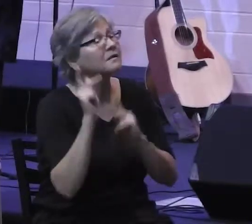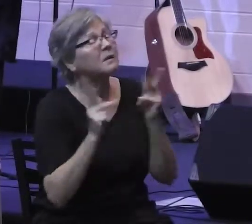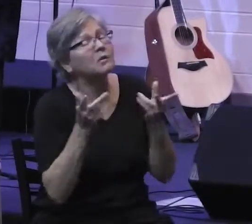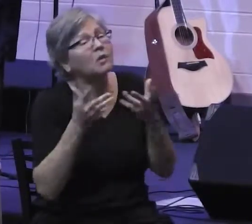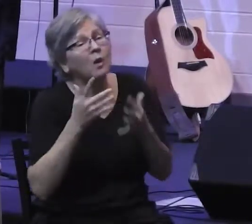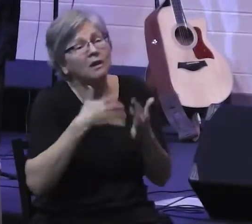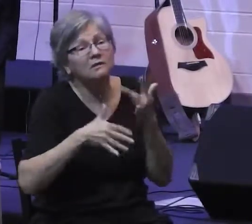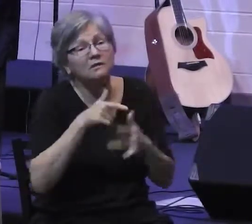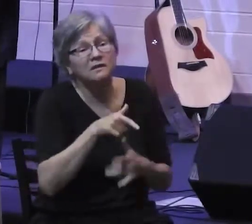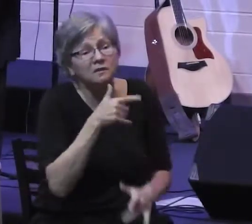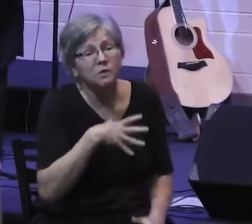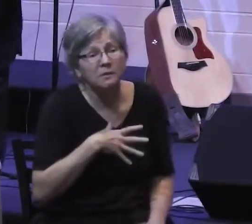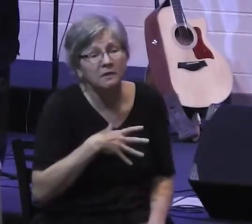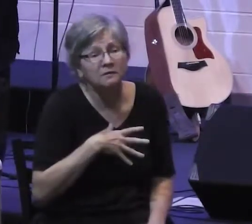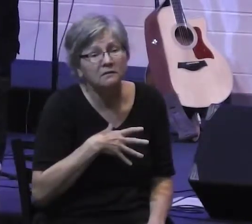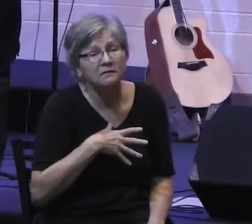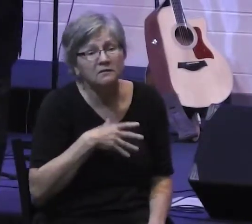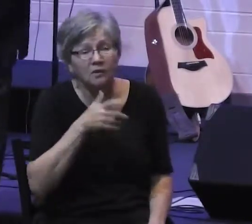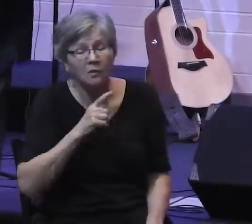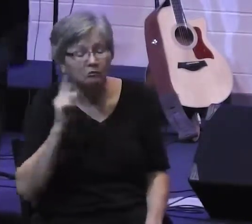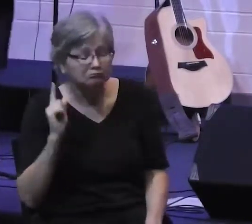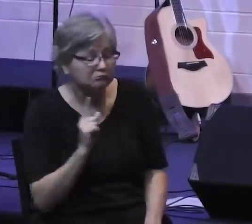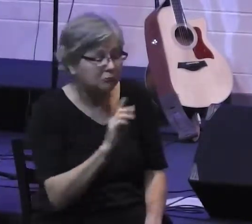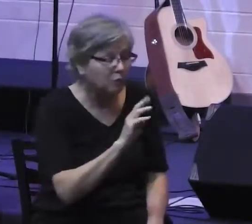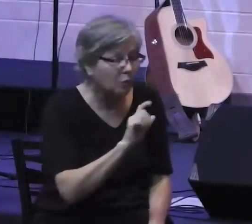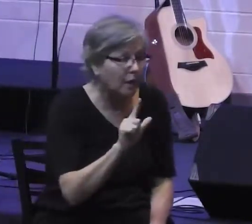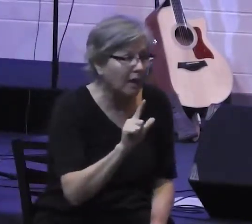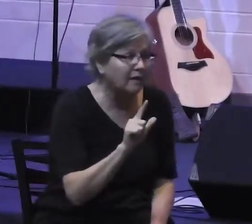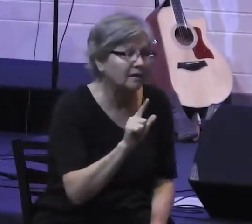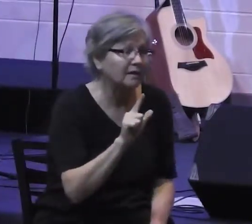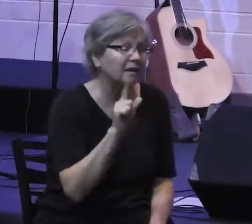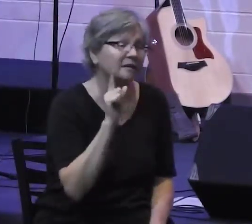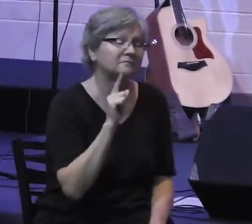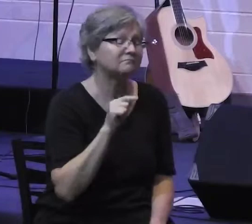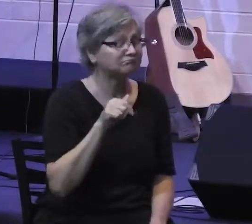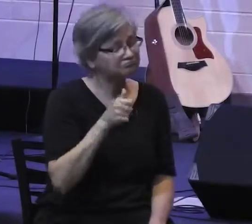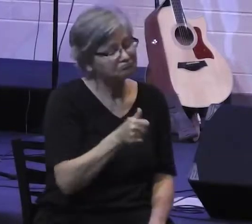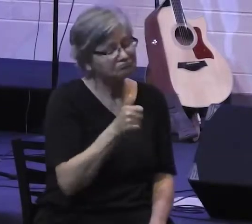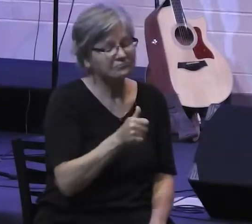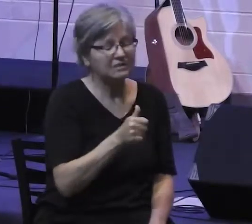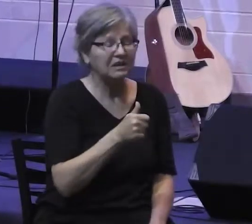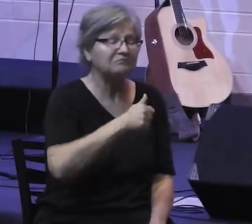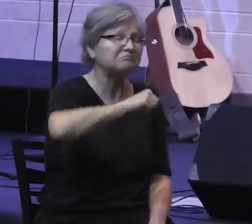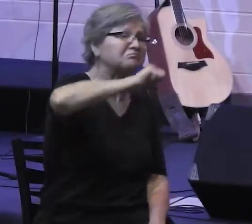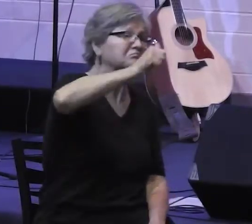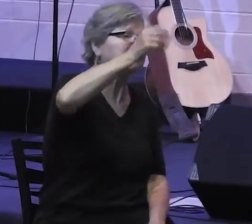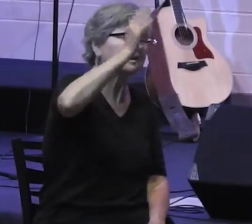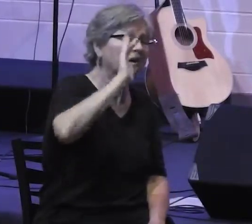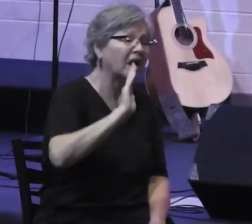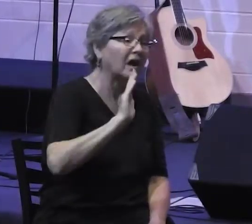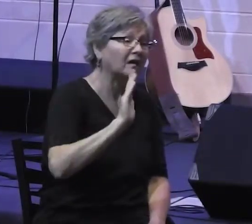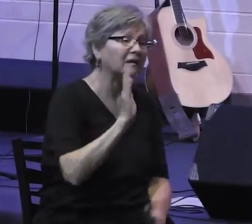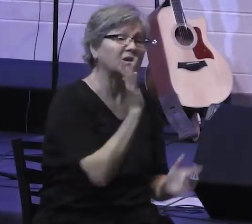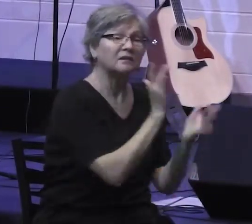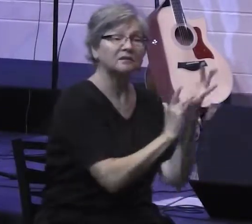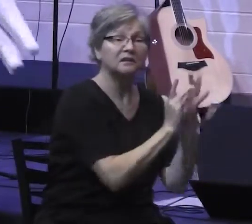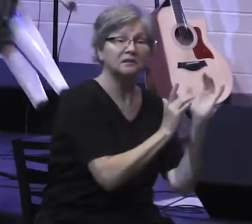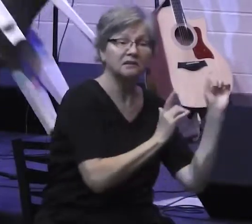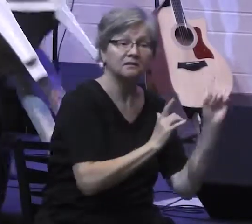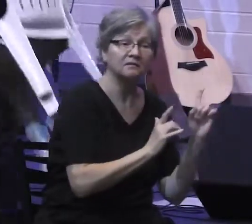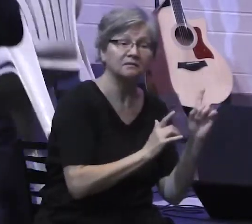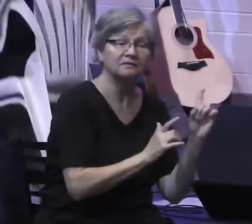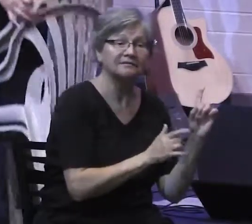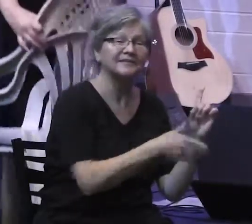her. And so she goes to the well, and she couldn't be more turned from God. And what does the God Emmanuel do?